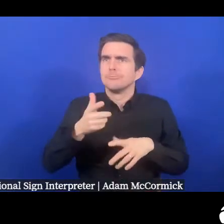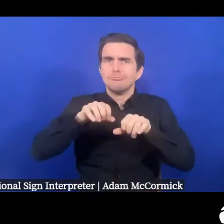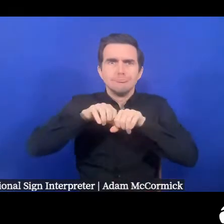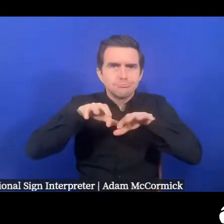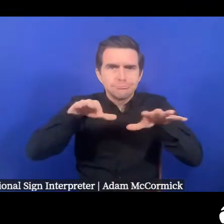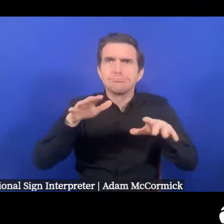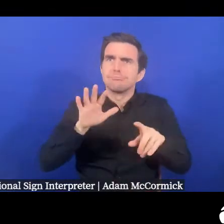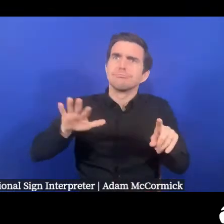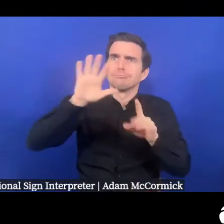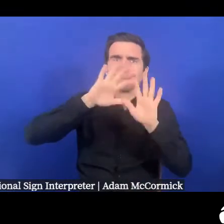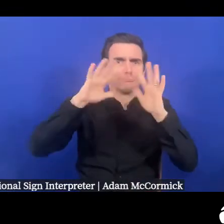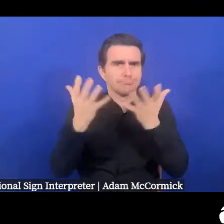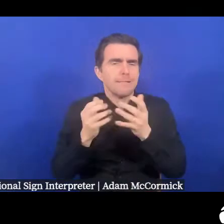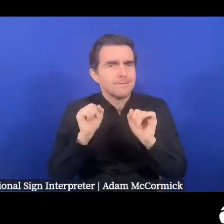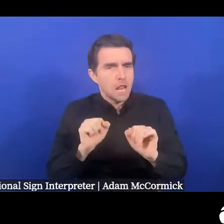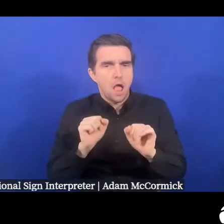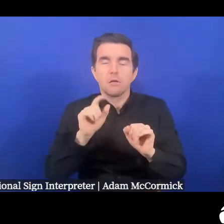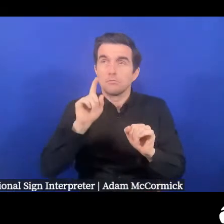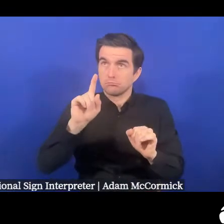how positive it is.